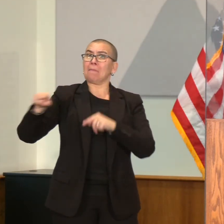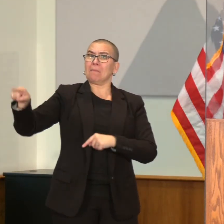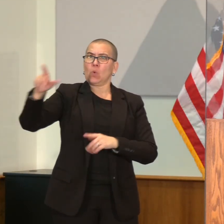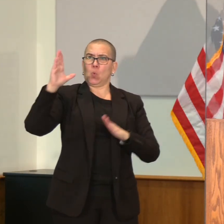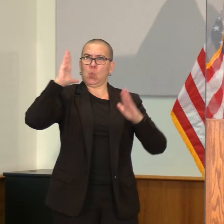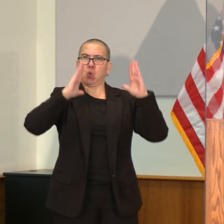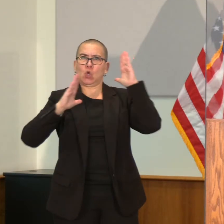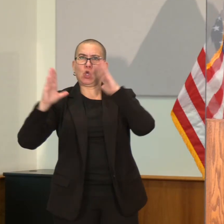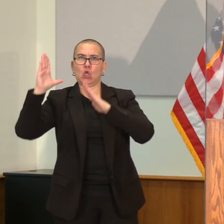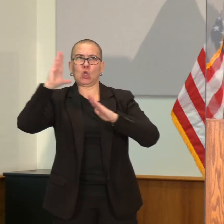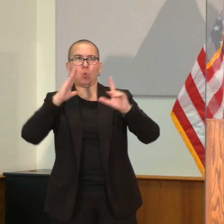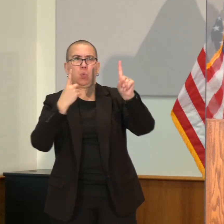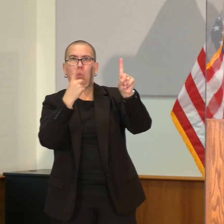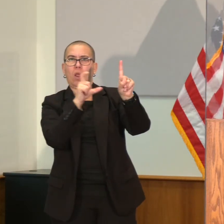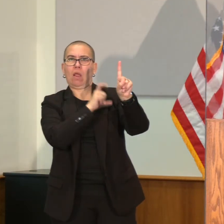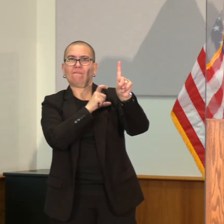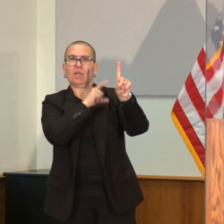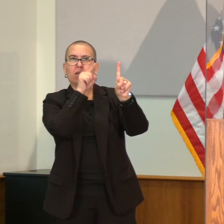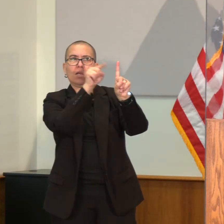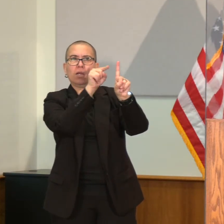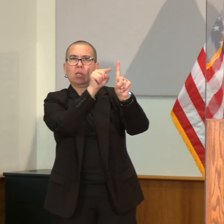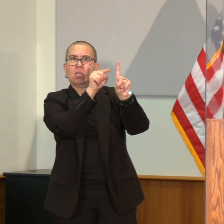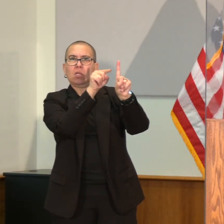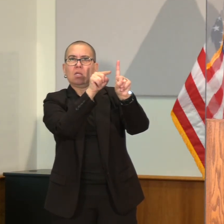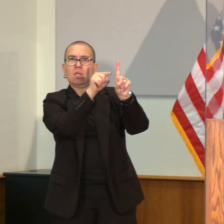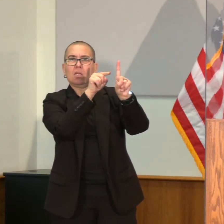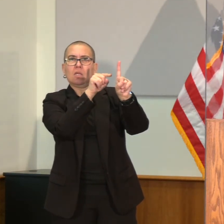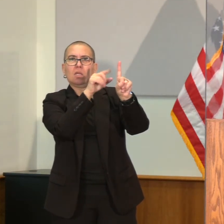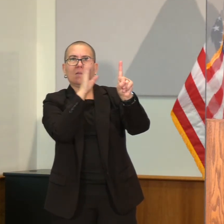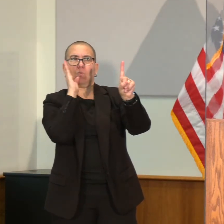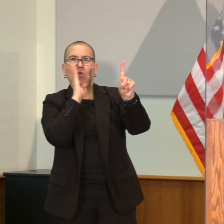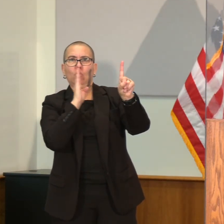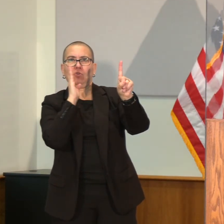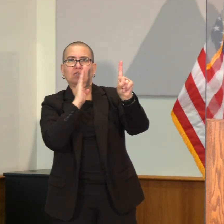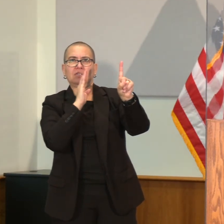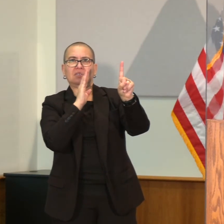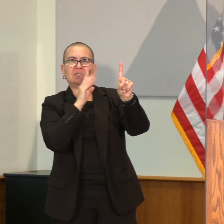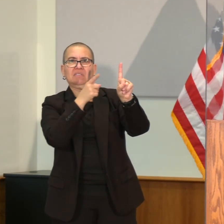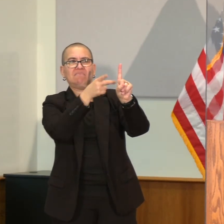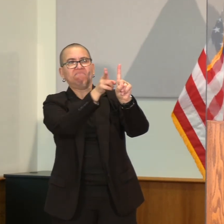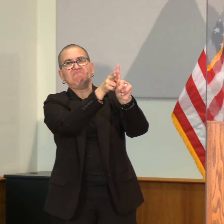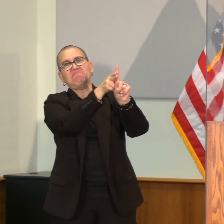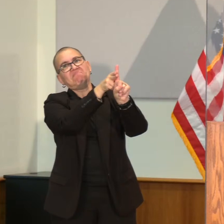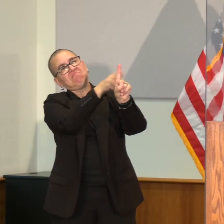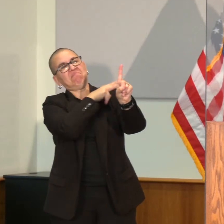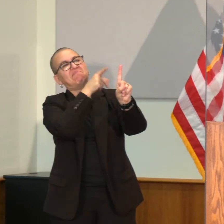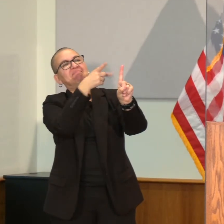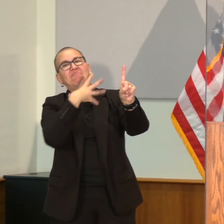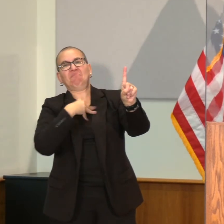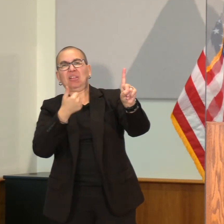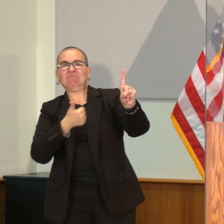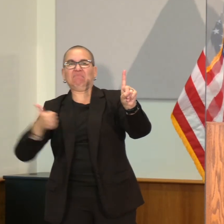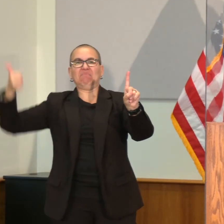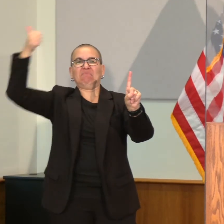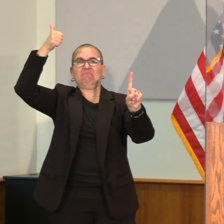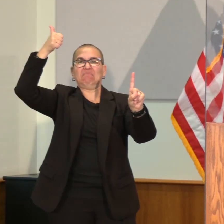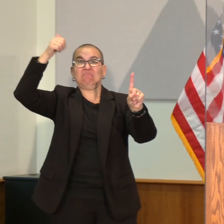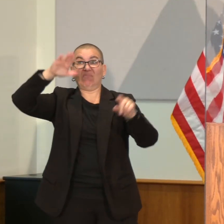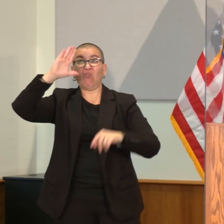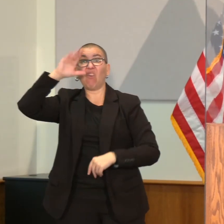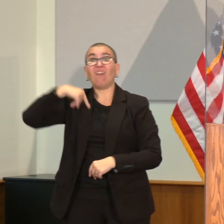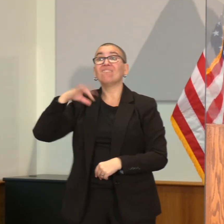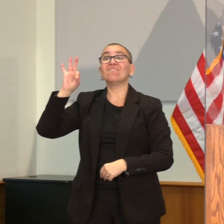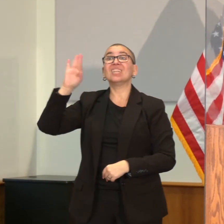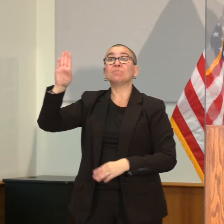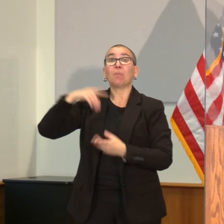worried that she might be brandished as a white supremacist because she's got a Facebook friend. There were people who were worried about the First